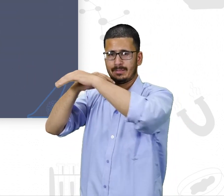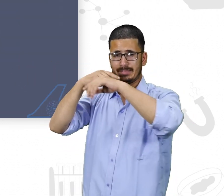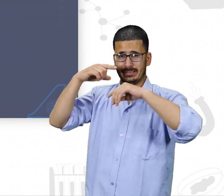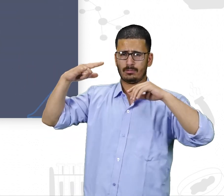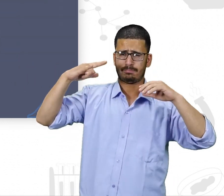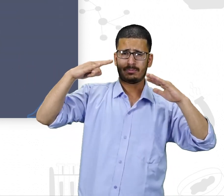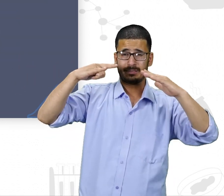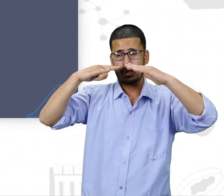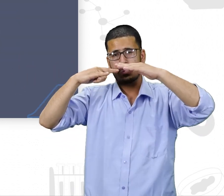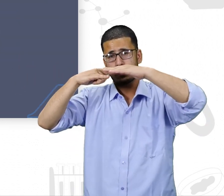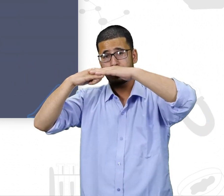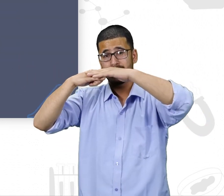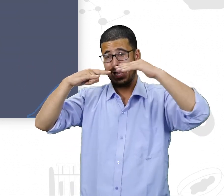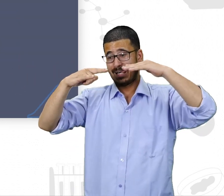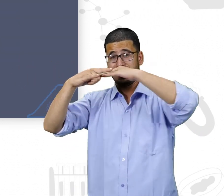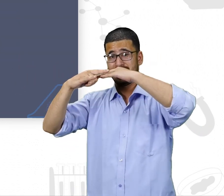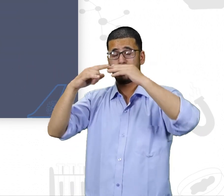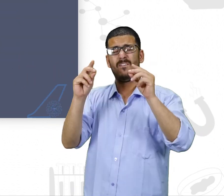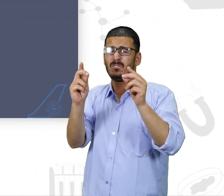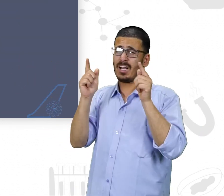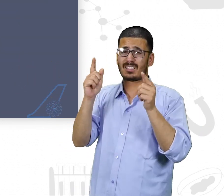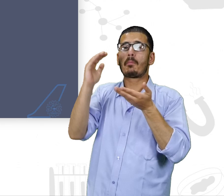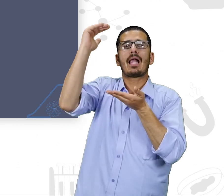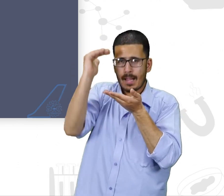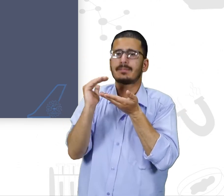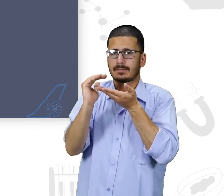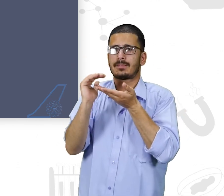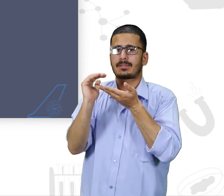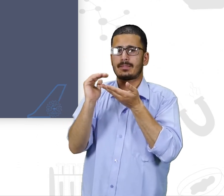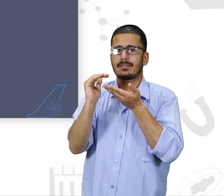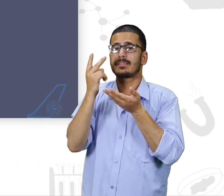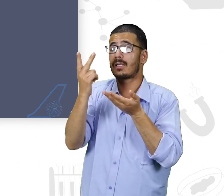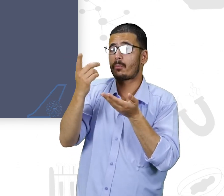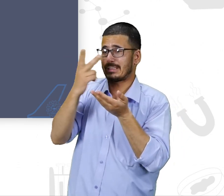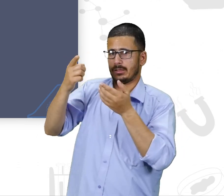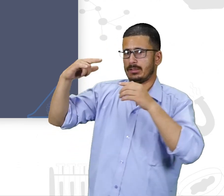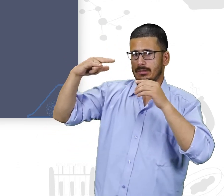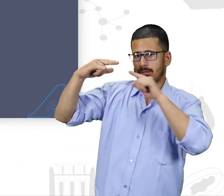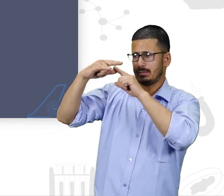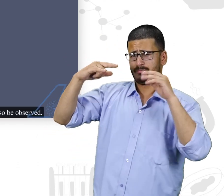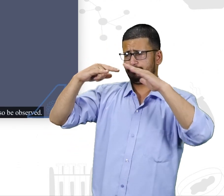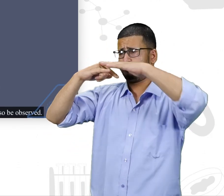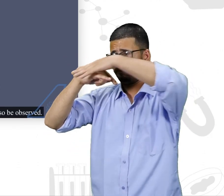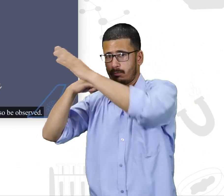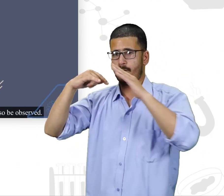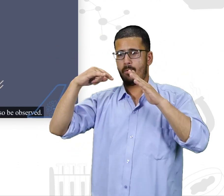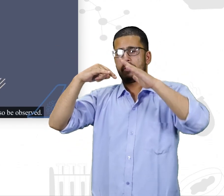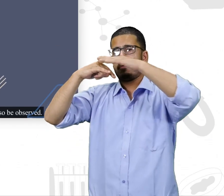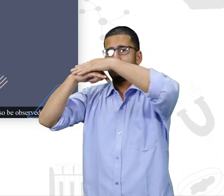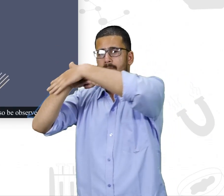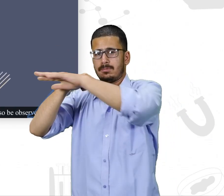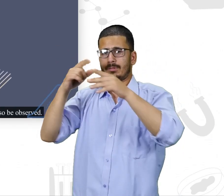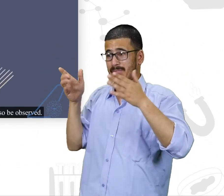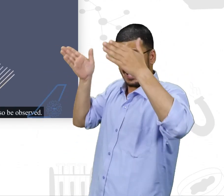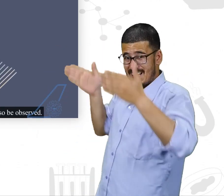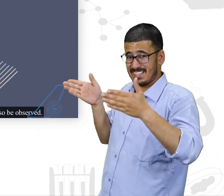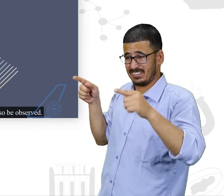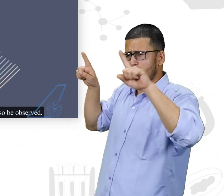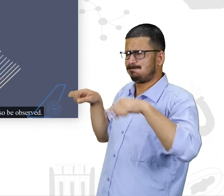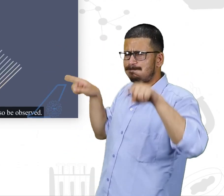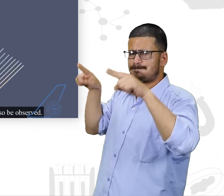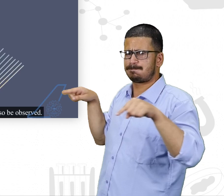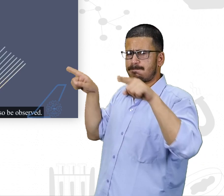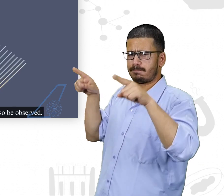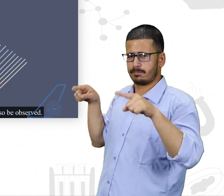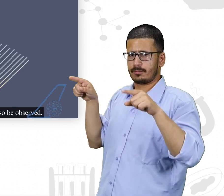Streamlines are now starting from still higher level. All the streamlines are now passing over the wing. The velocity of fluid in the wake is very